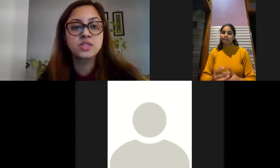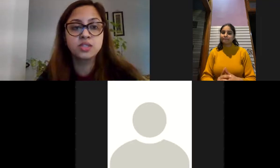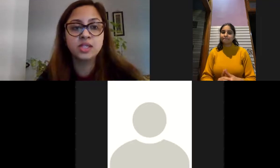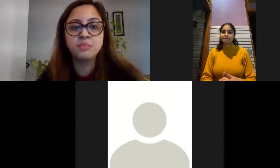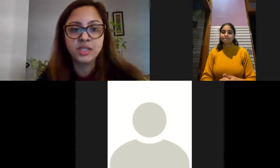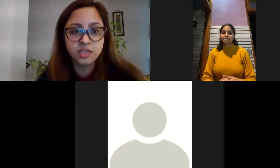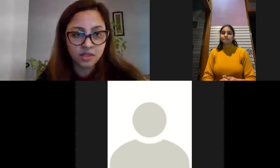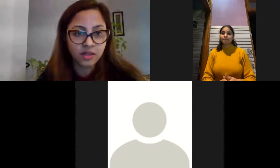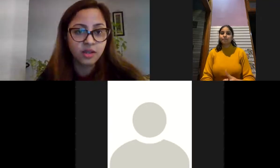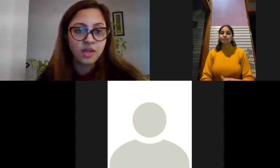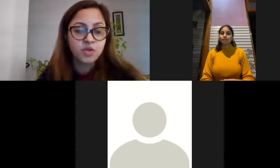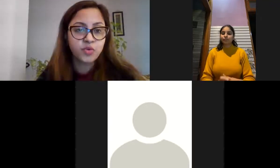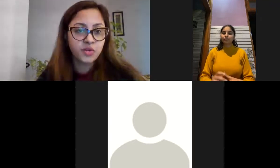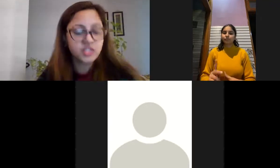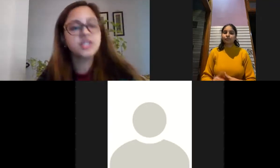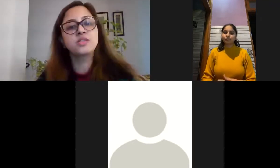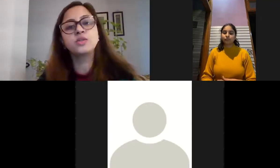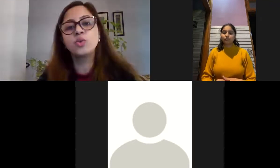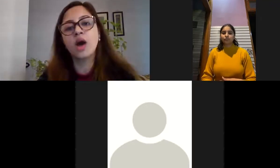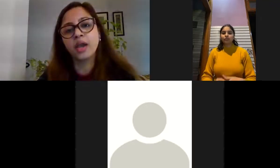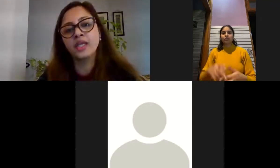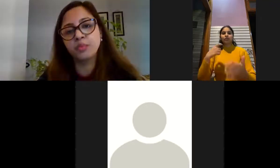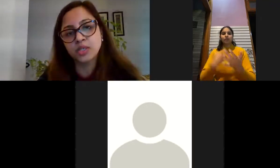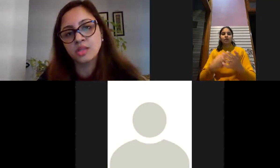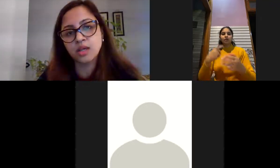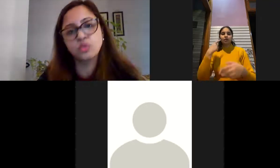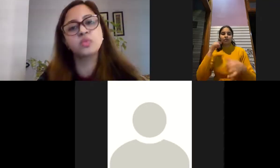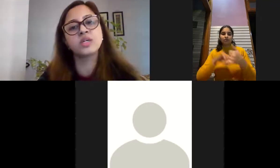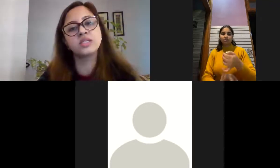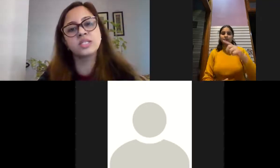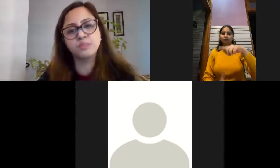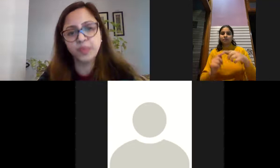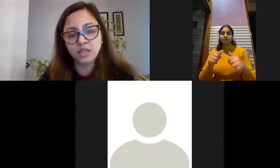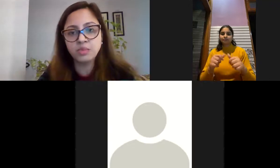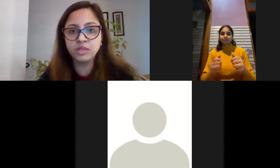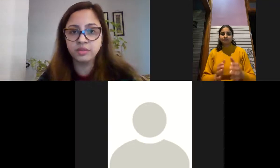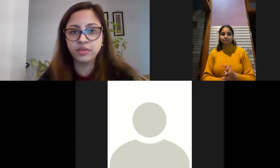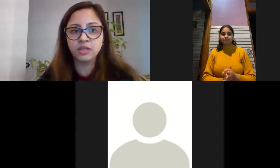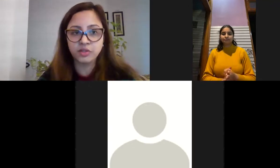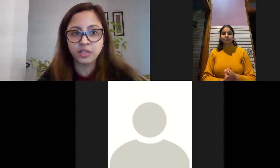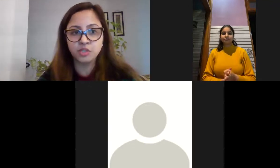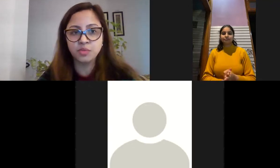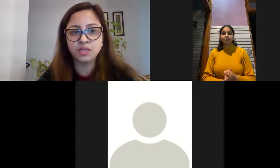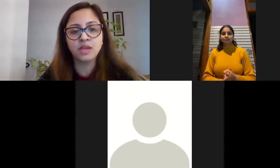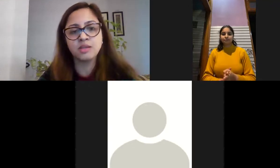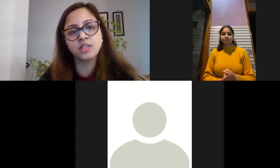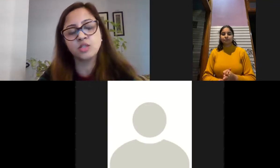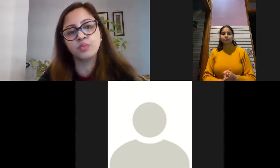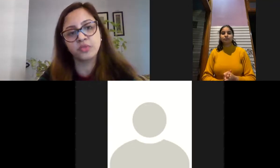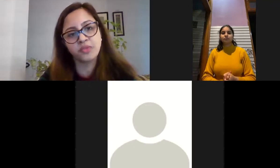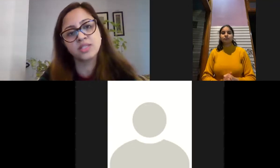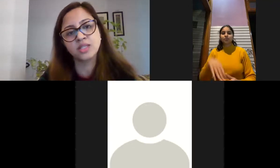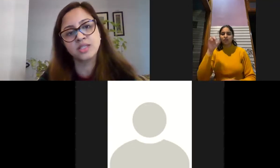it would still be dear." For Rochester to hide Bertha through a despicable living arrangement and